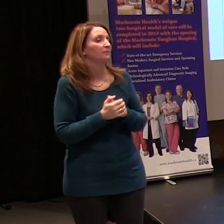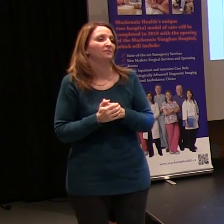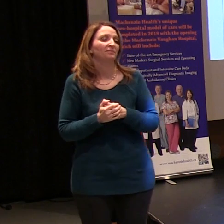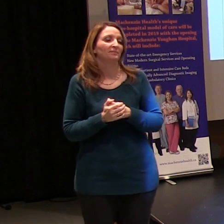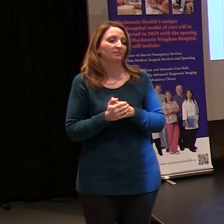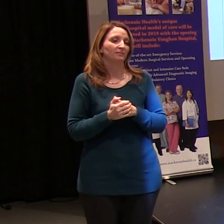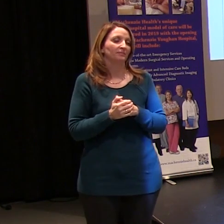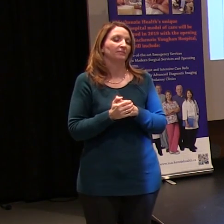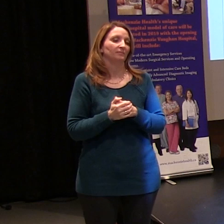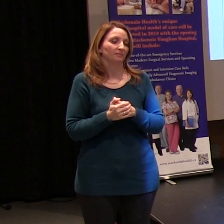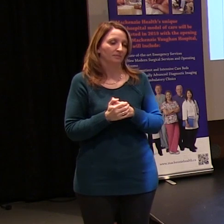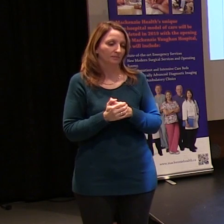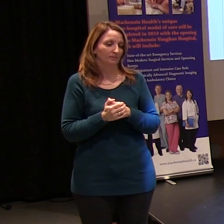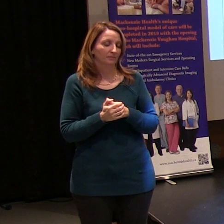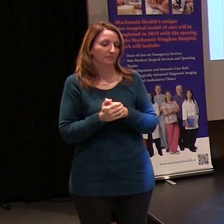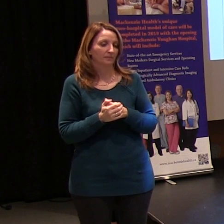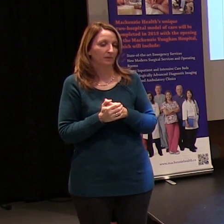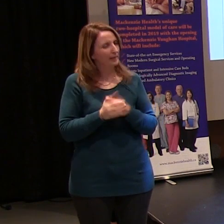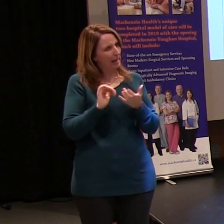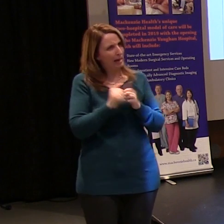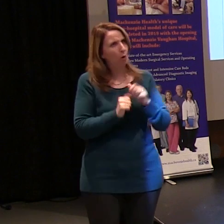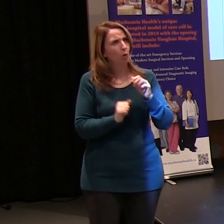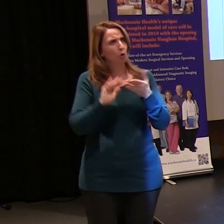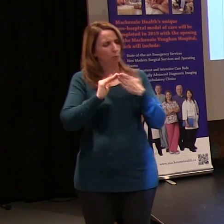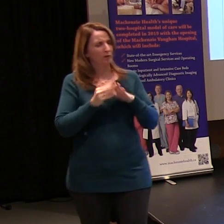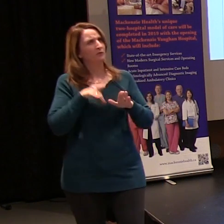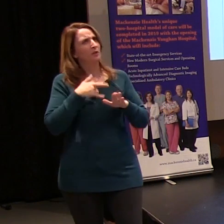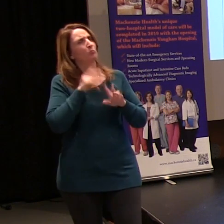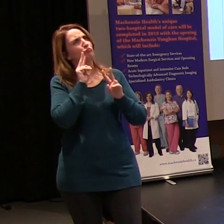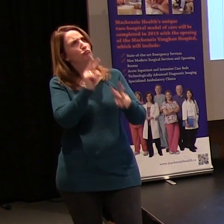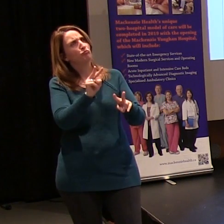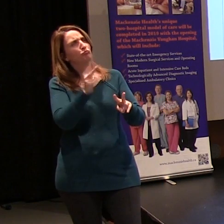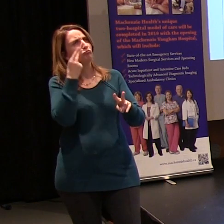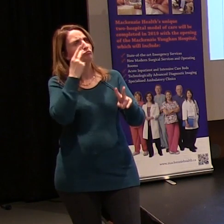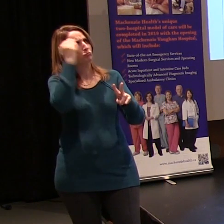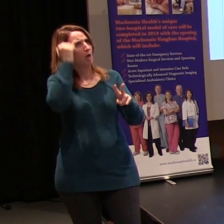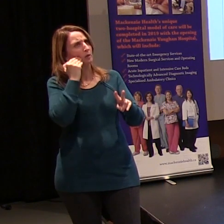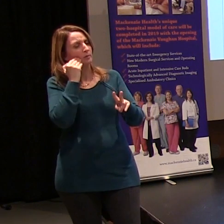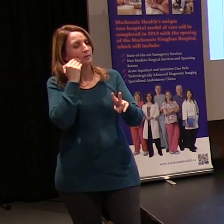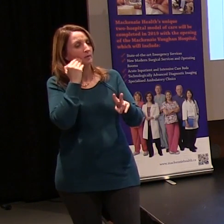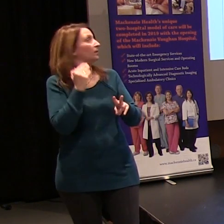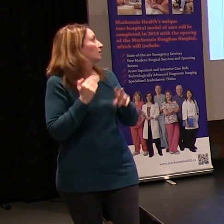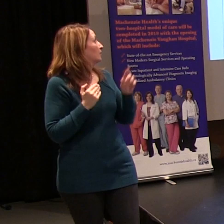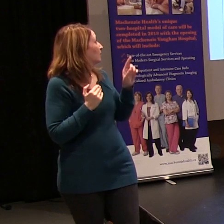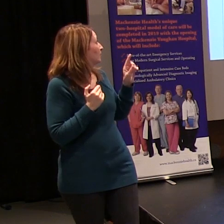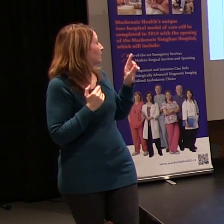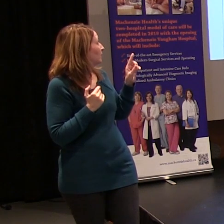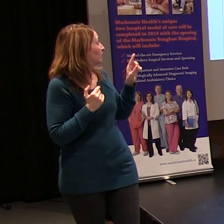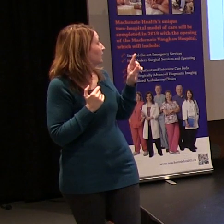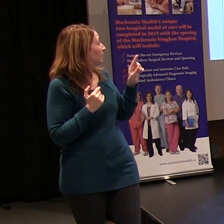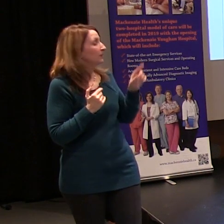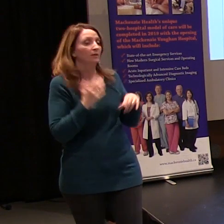really, what is the relationship with the people outside? It's really, you have all the public spaces, you know, a little